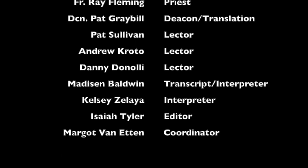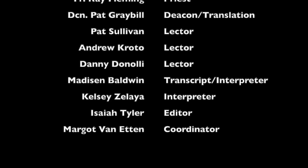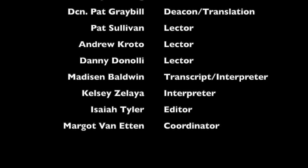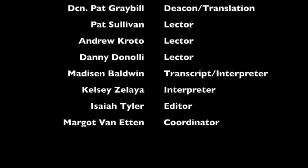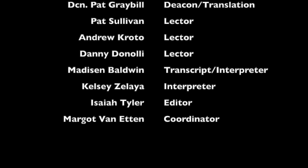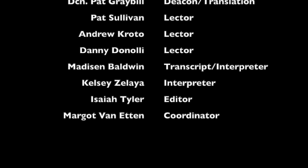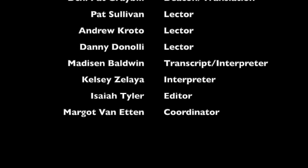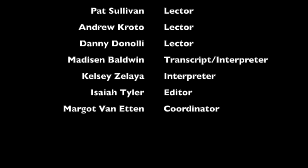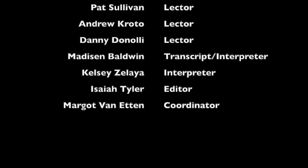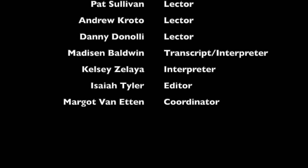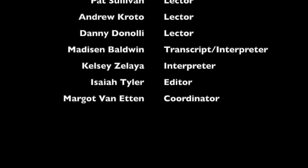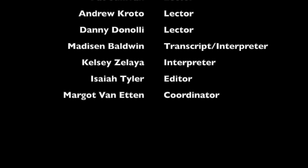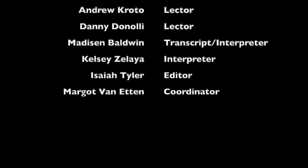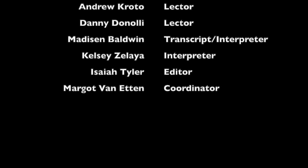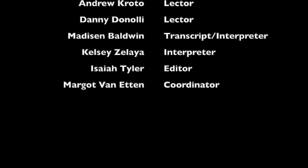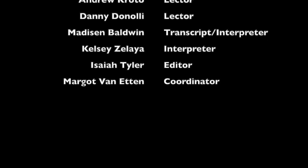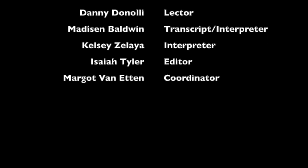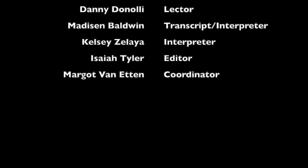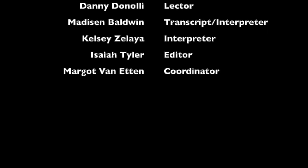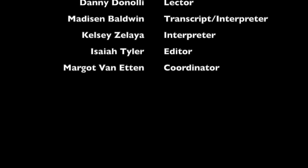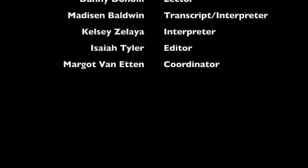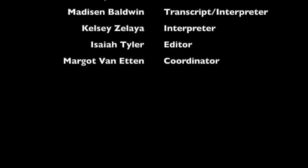a